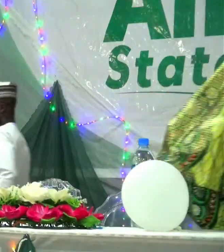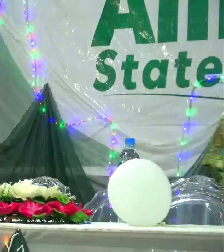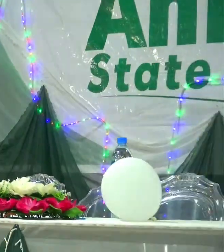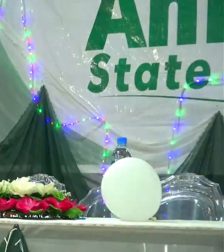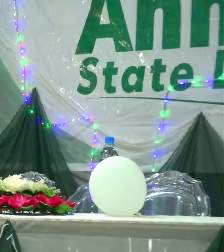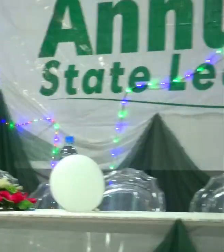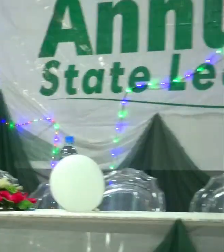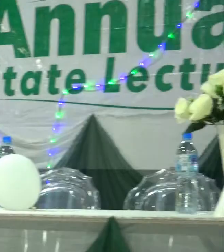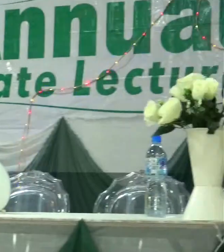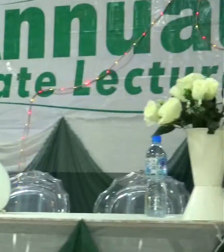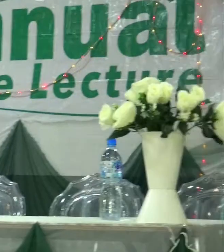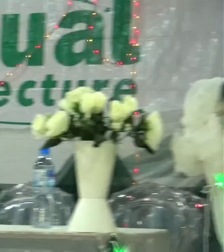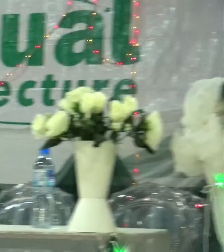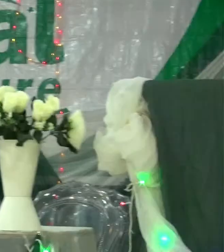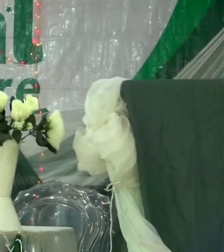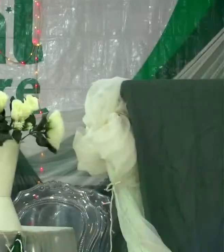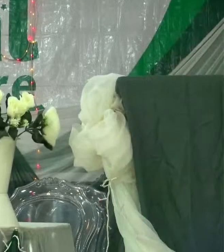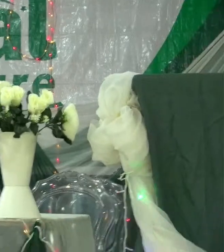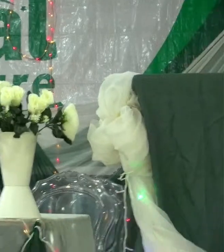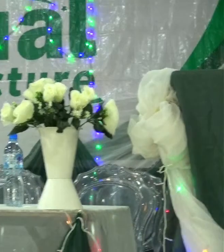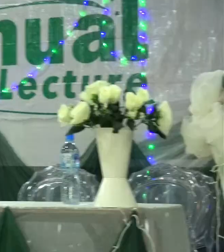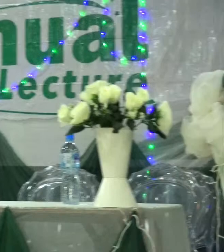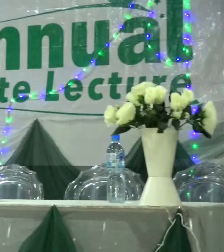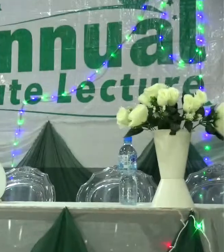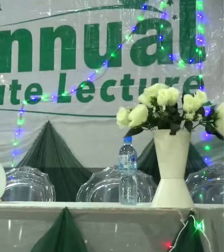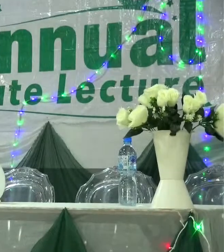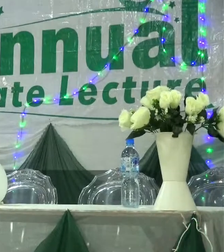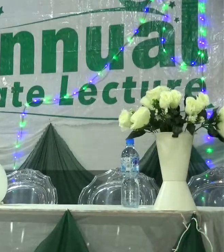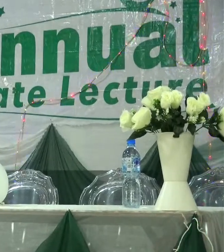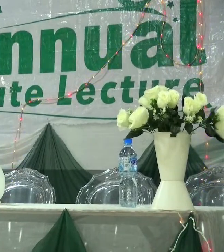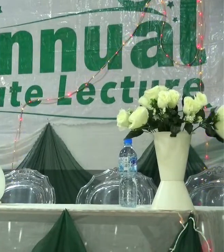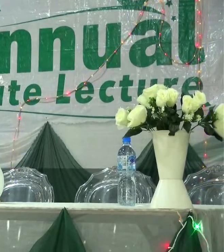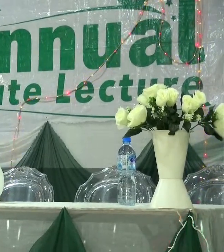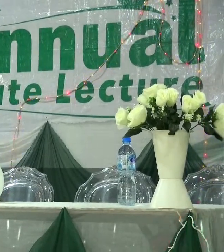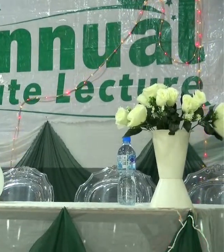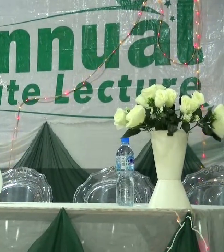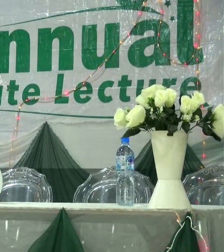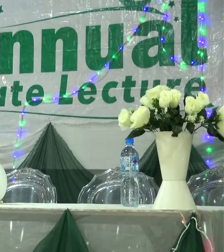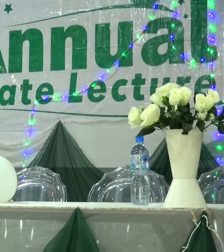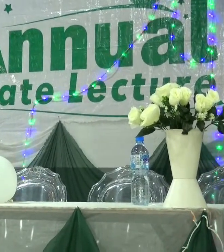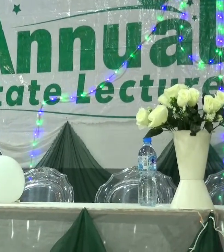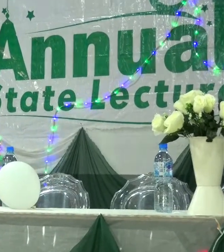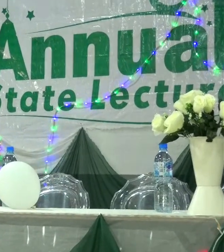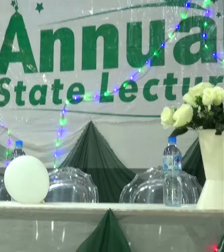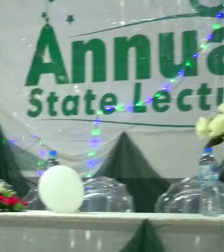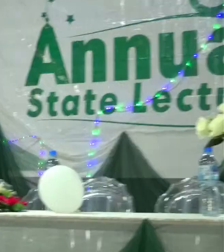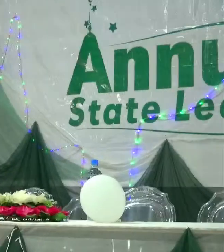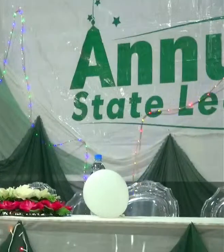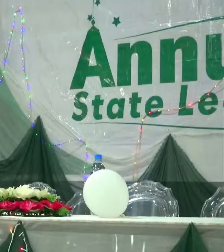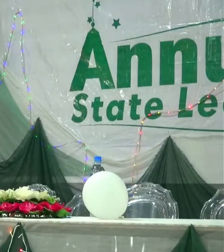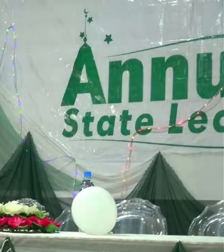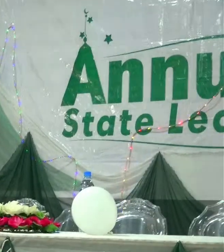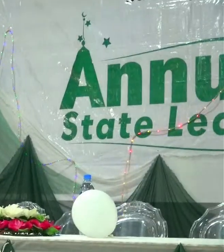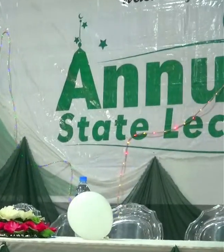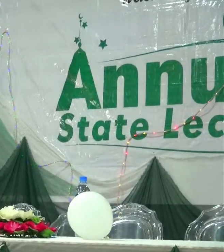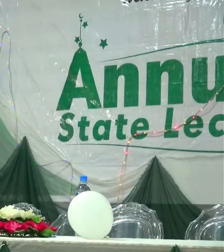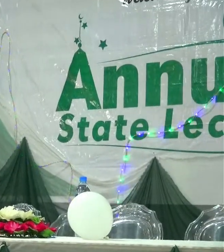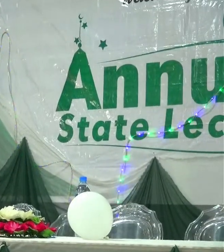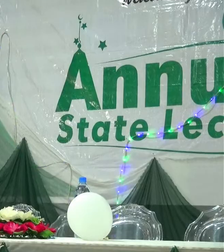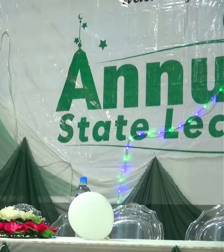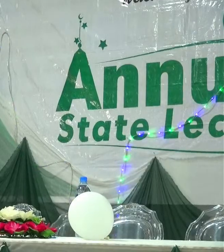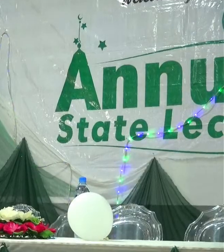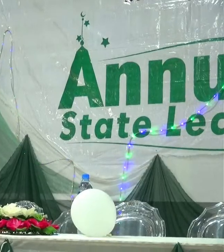intansurunwo yansurukun ipinle oyo e je ka fikun lukun lori ifese rile idagbasoke ati aluyo orile ede